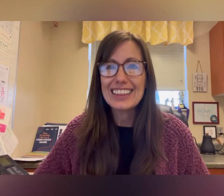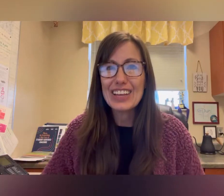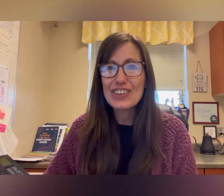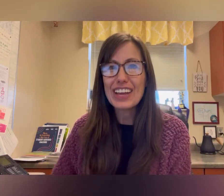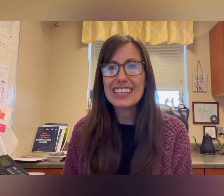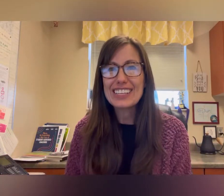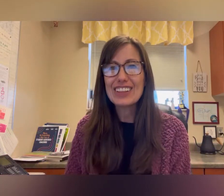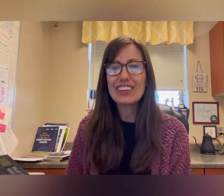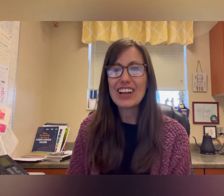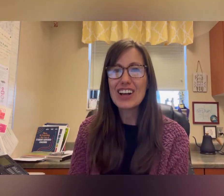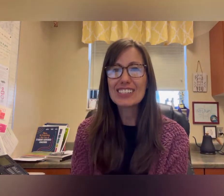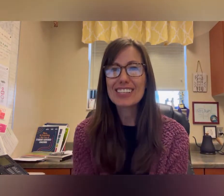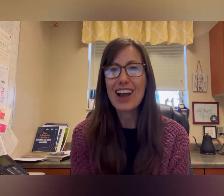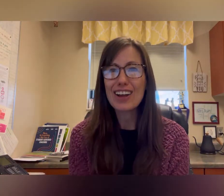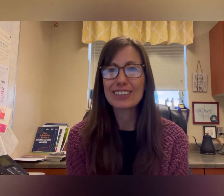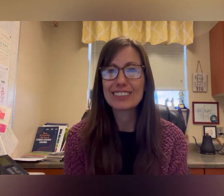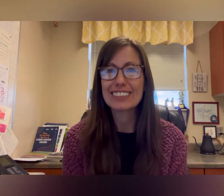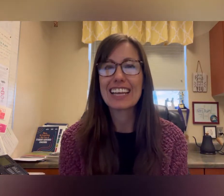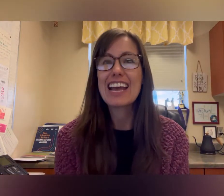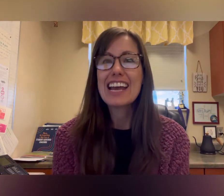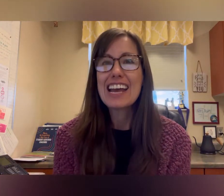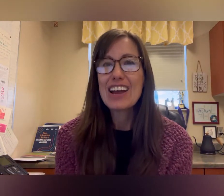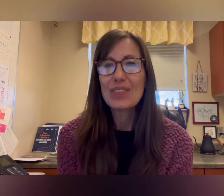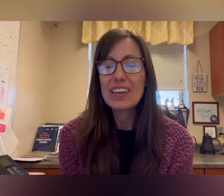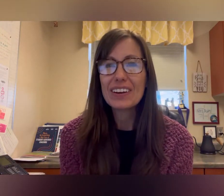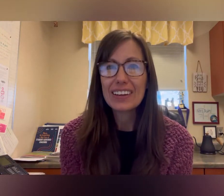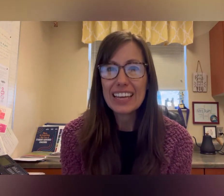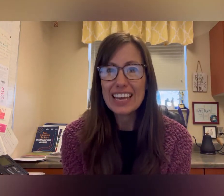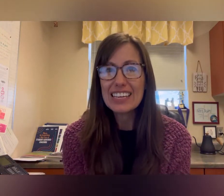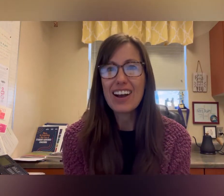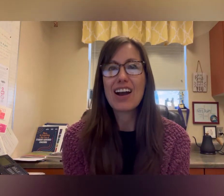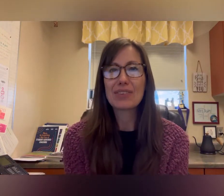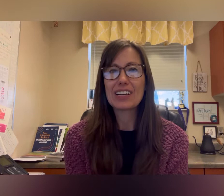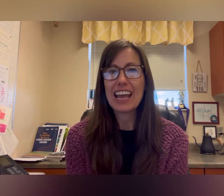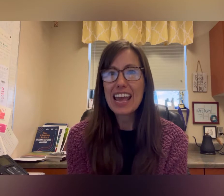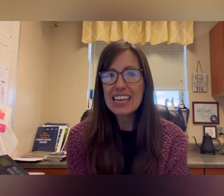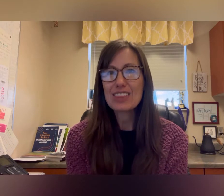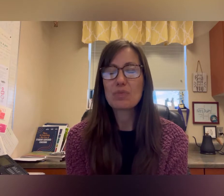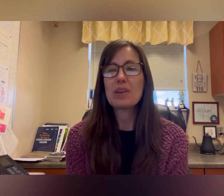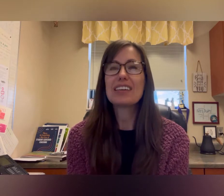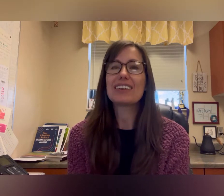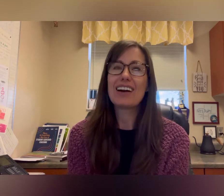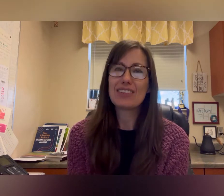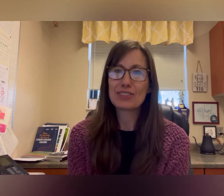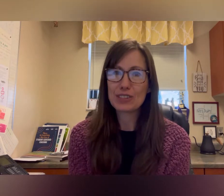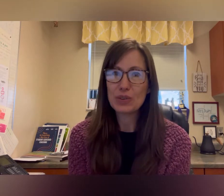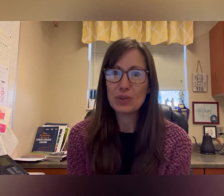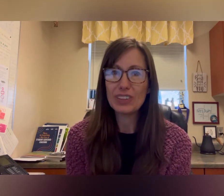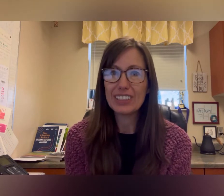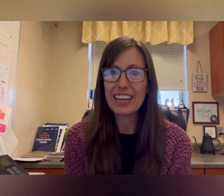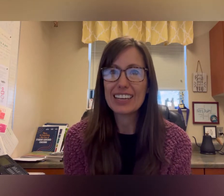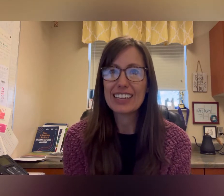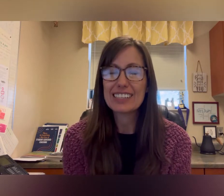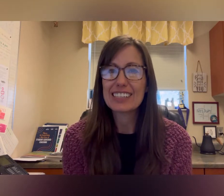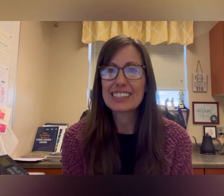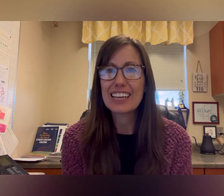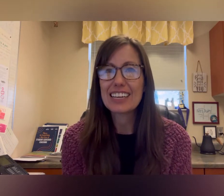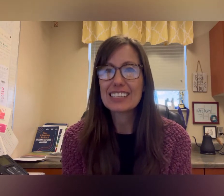Hello, Annie Sullivan, All Stars. We are in our eighth week of school, and it is exciting to